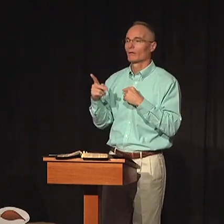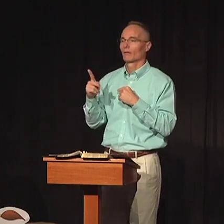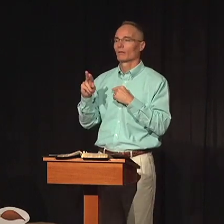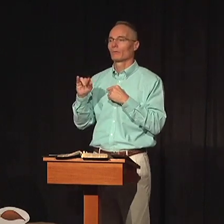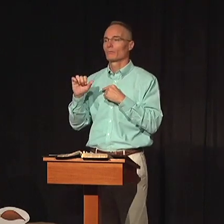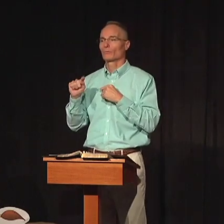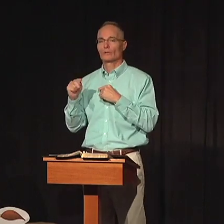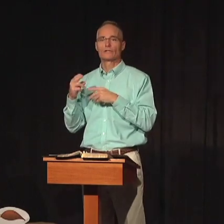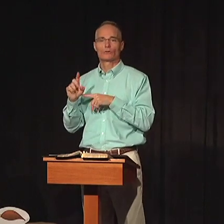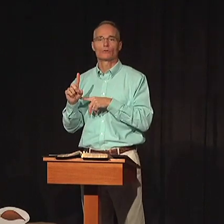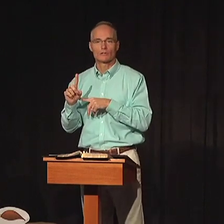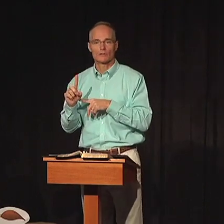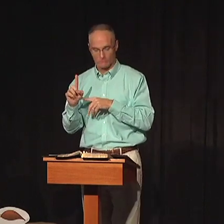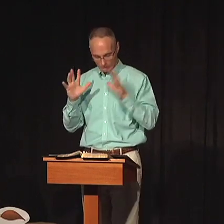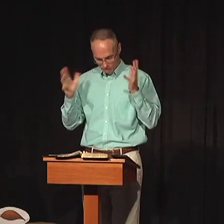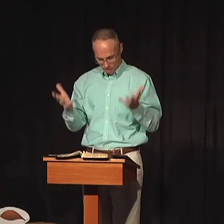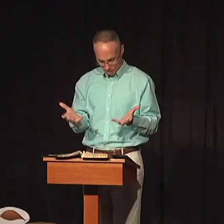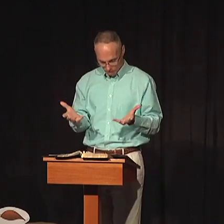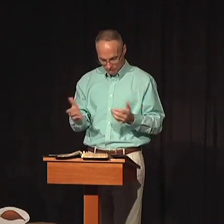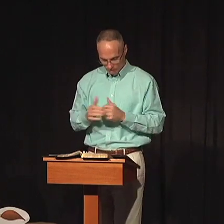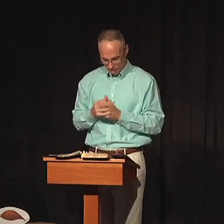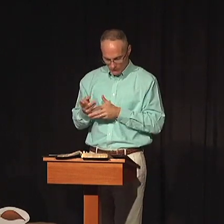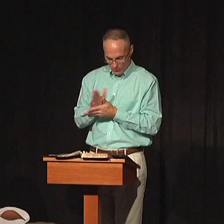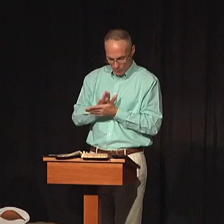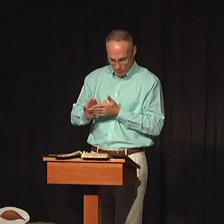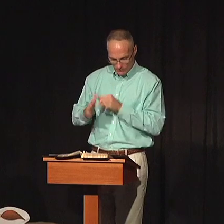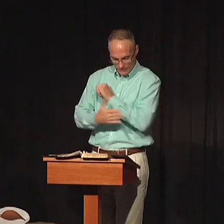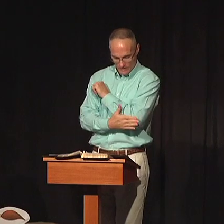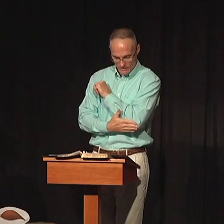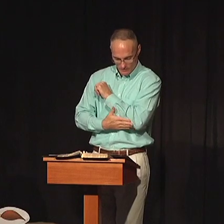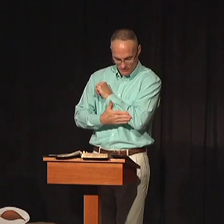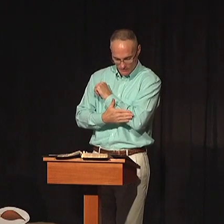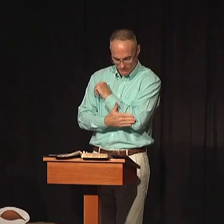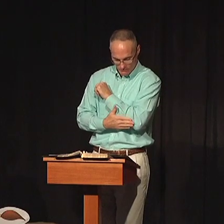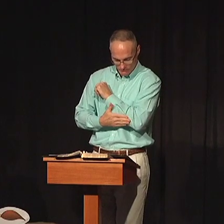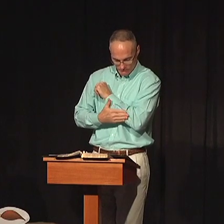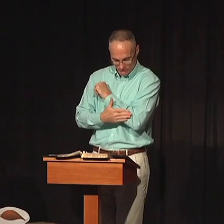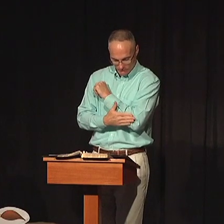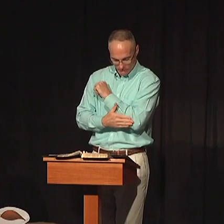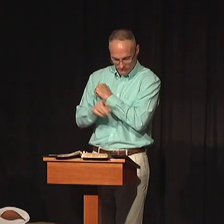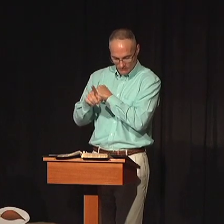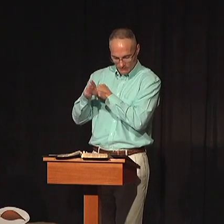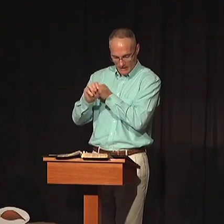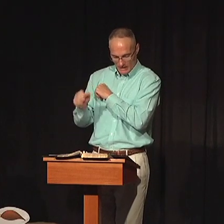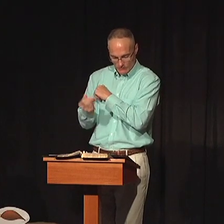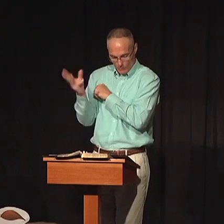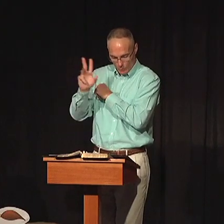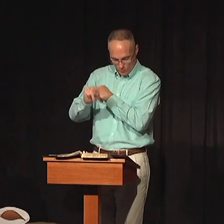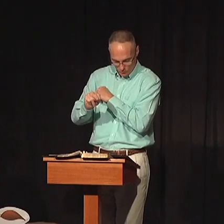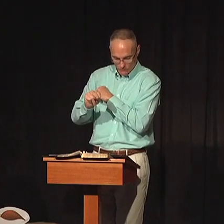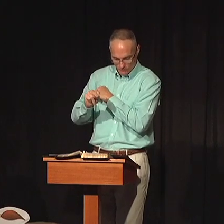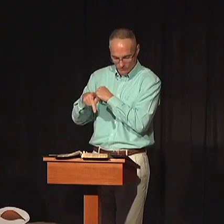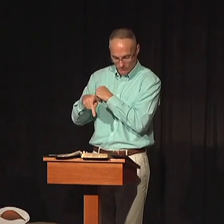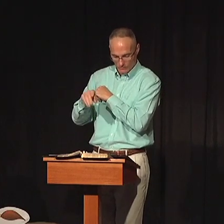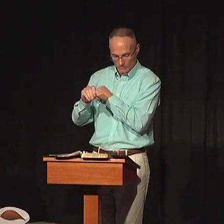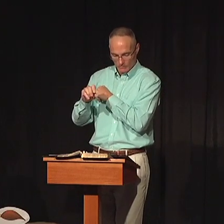You are royal priests, a holy nation, God's very